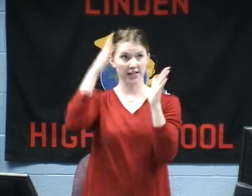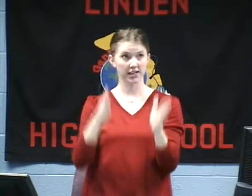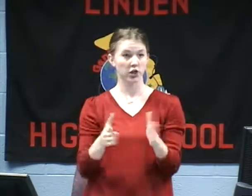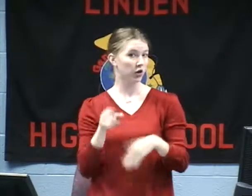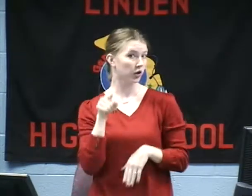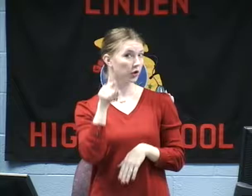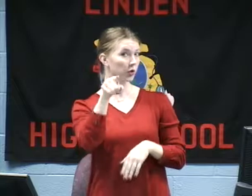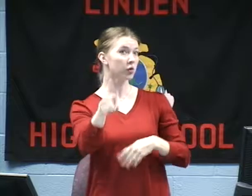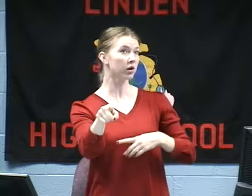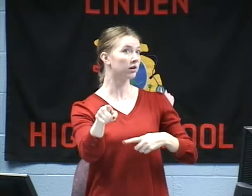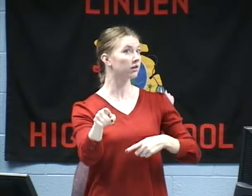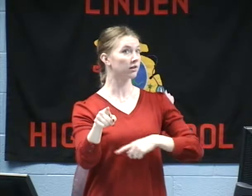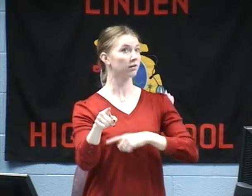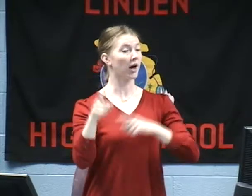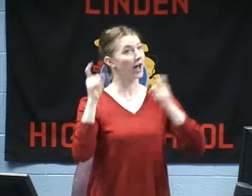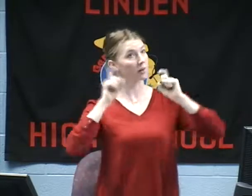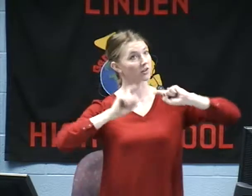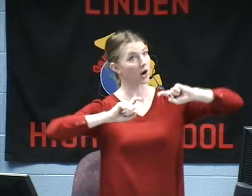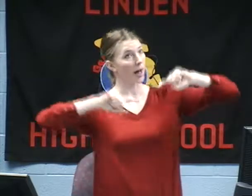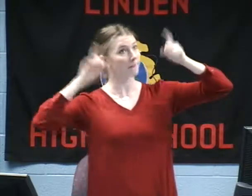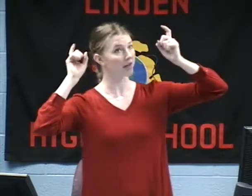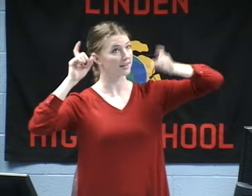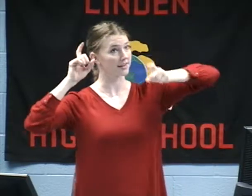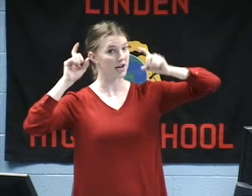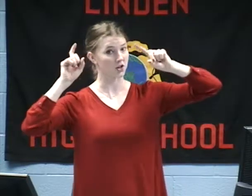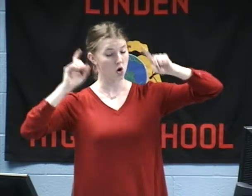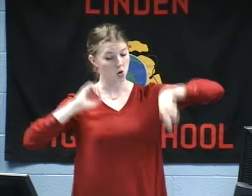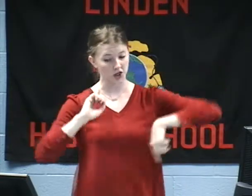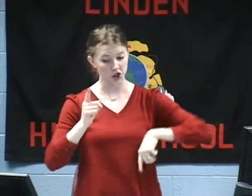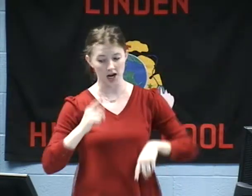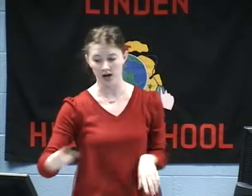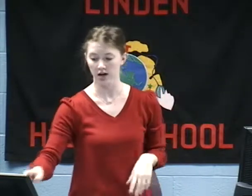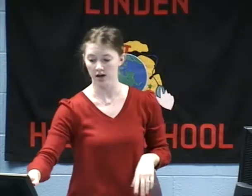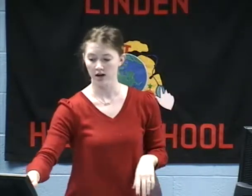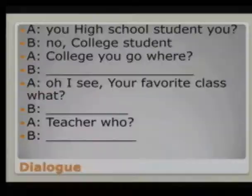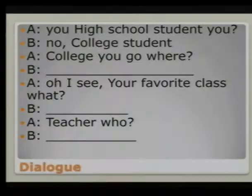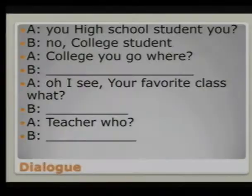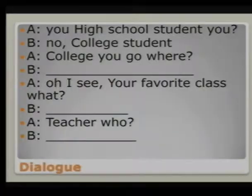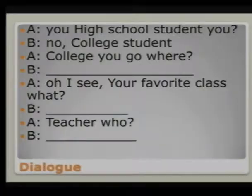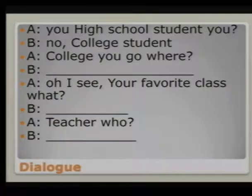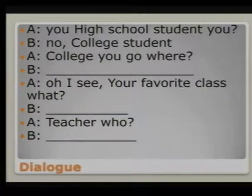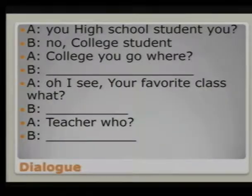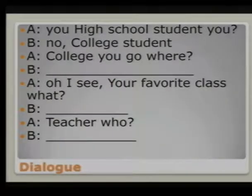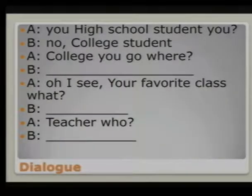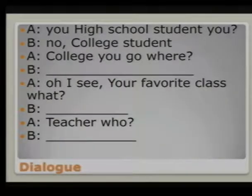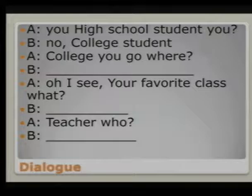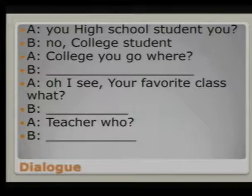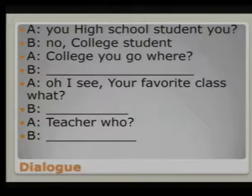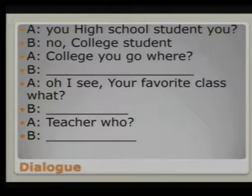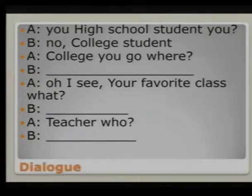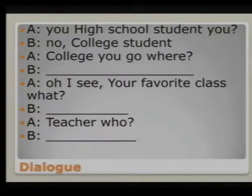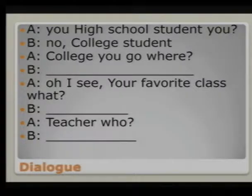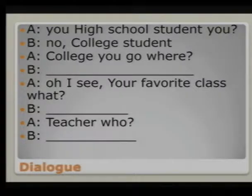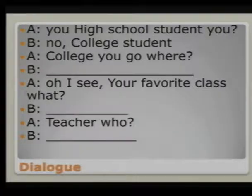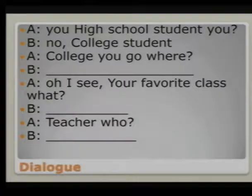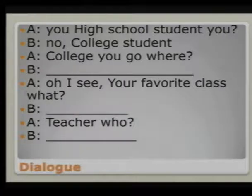student, you. My eyebrows are up because it's a yes/no question. No, college student.